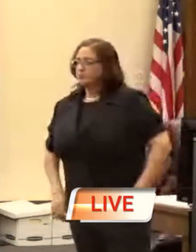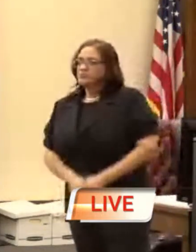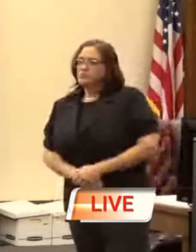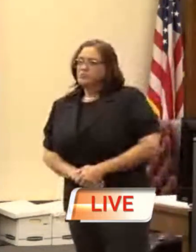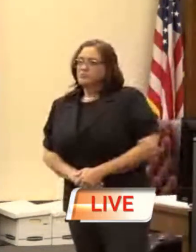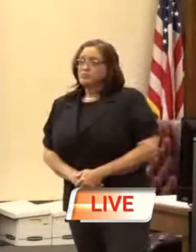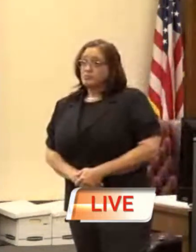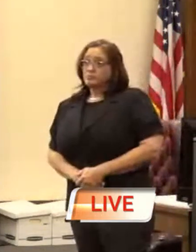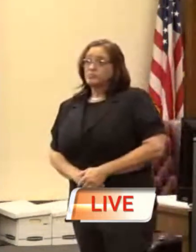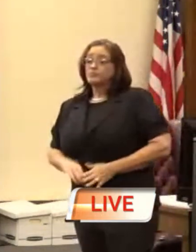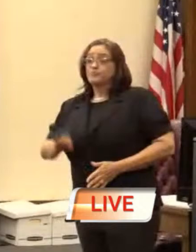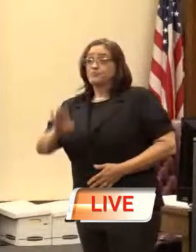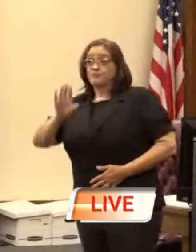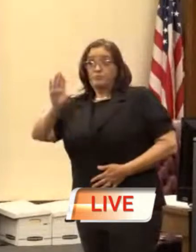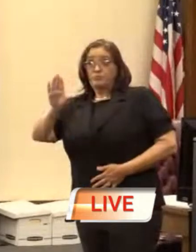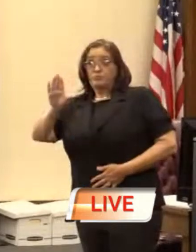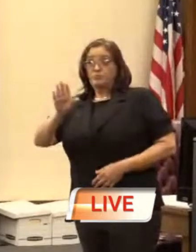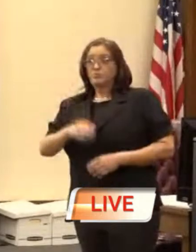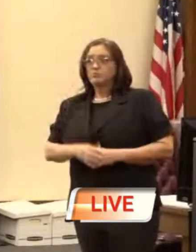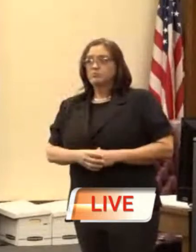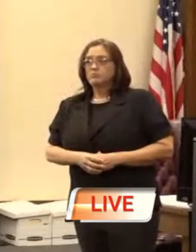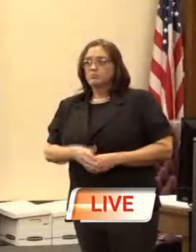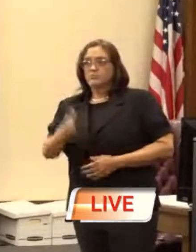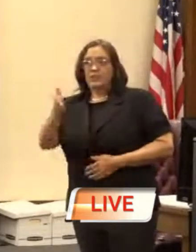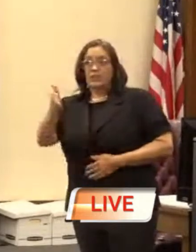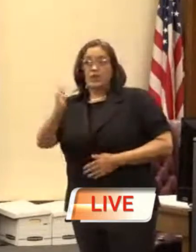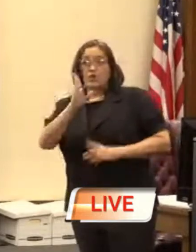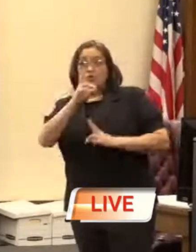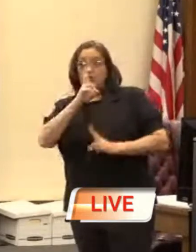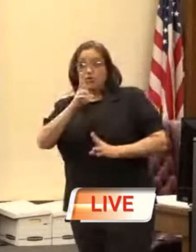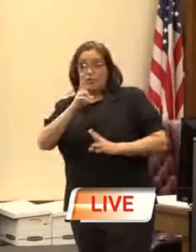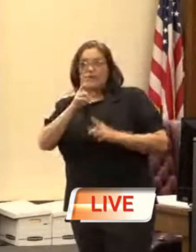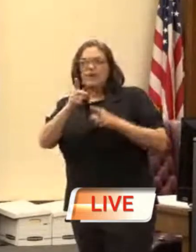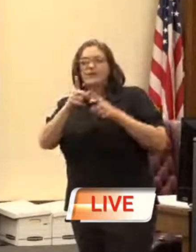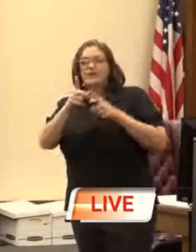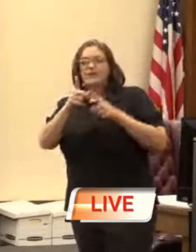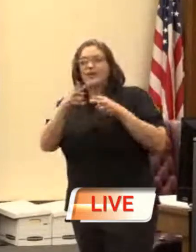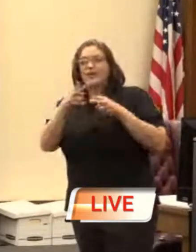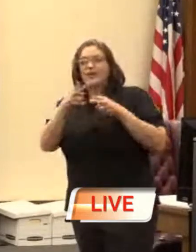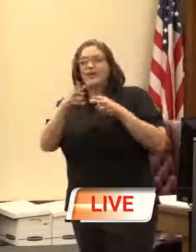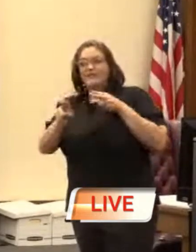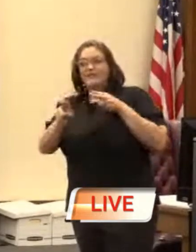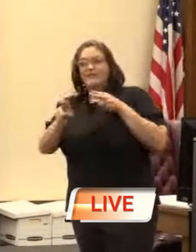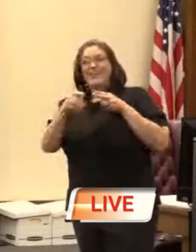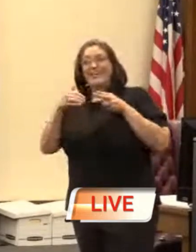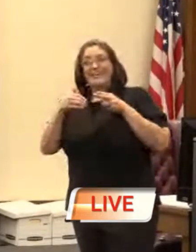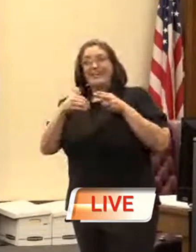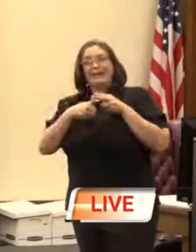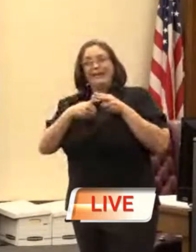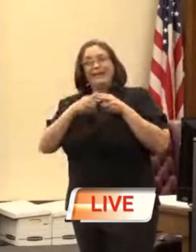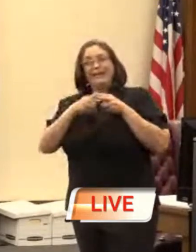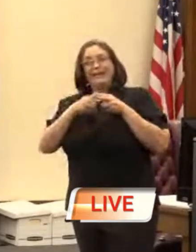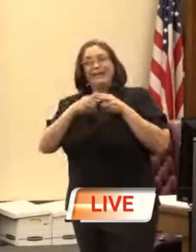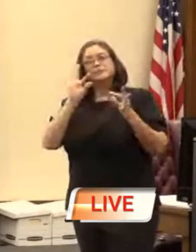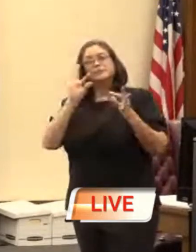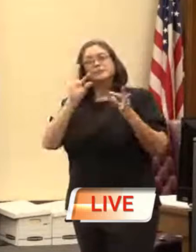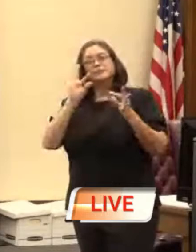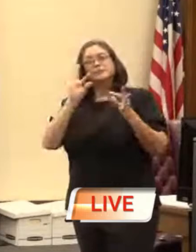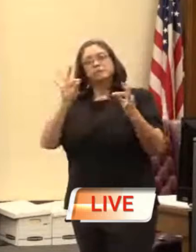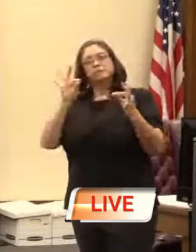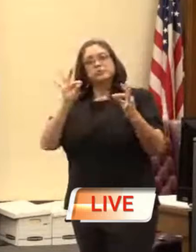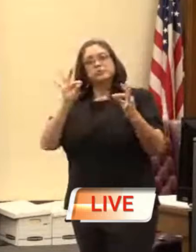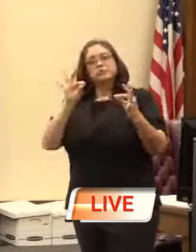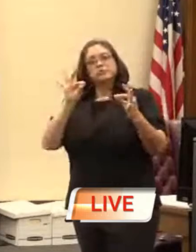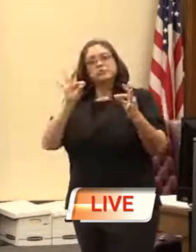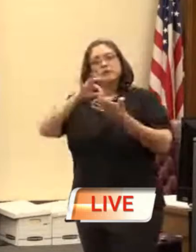Your Honor, if I may, like I said, they're very brief. He actually has an exemplary record, which